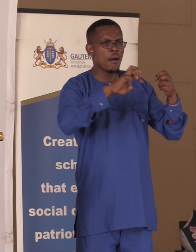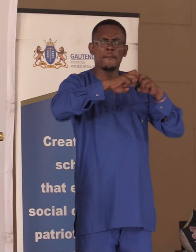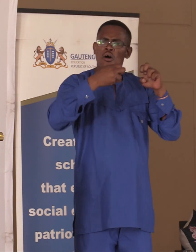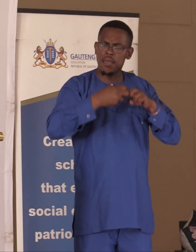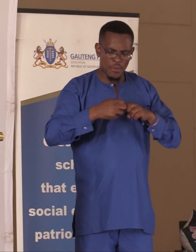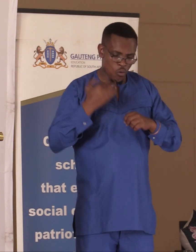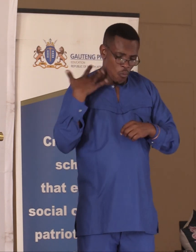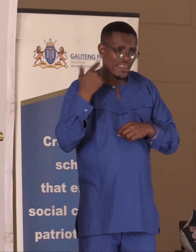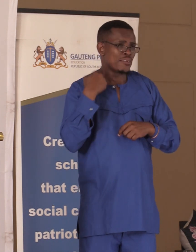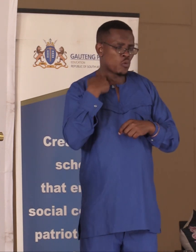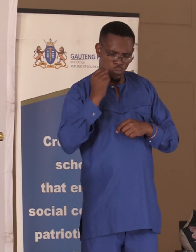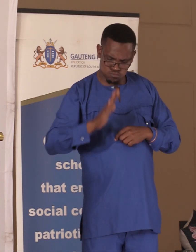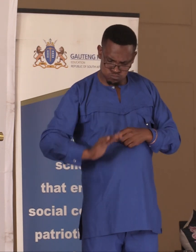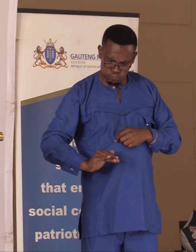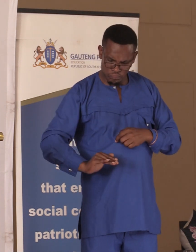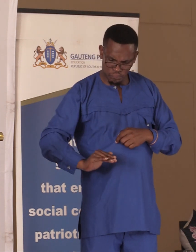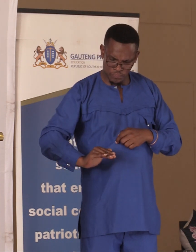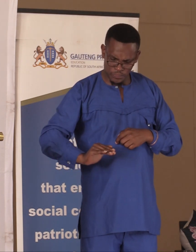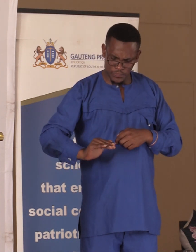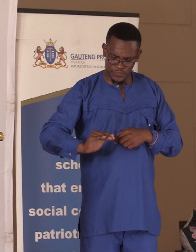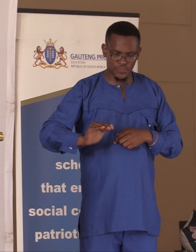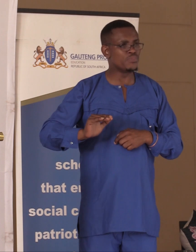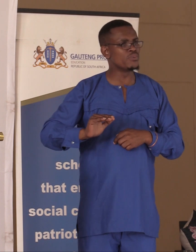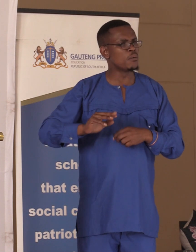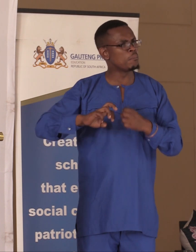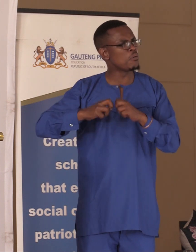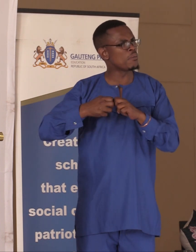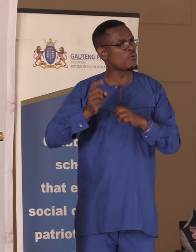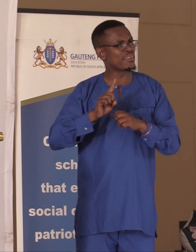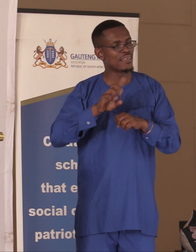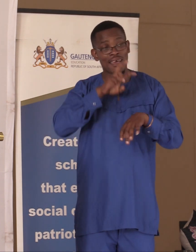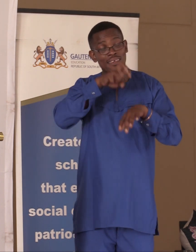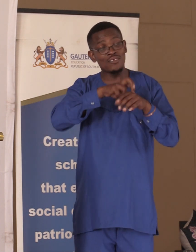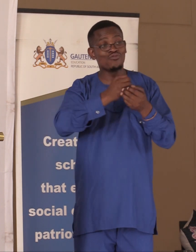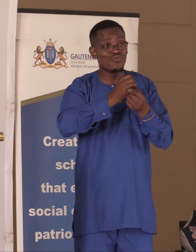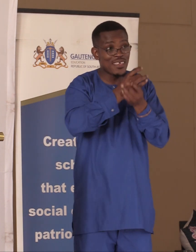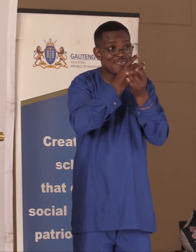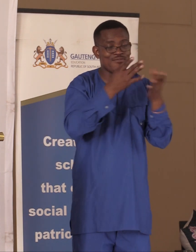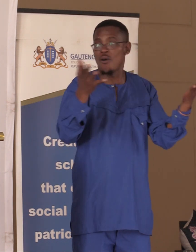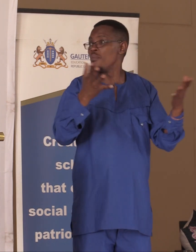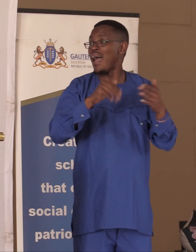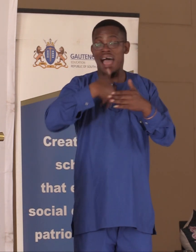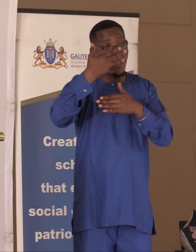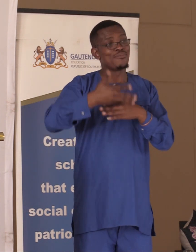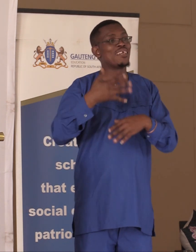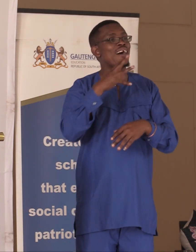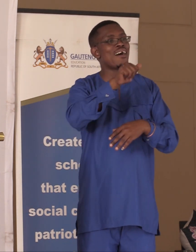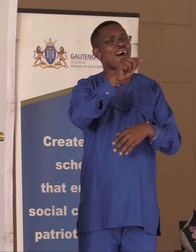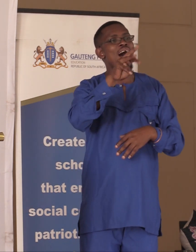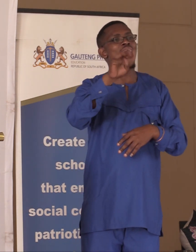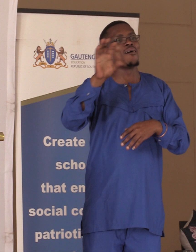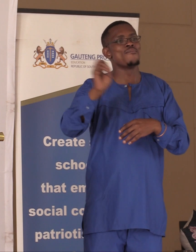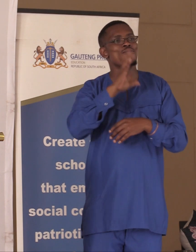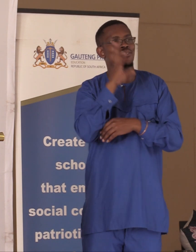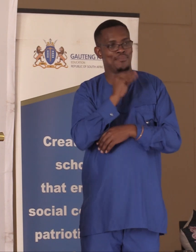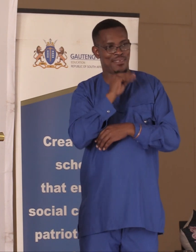up. And that particular challenge, I think I need to share it with you after I've allowed Mo to come and